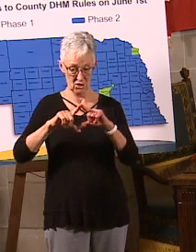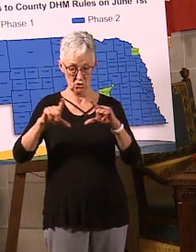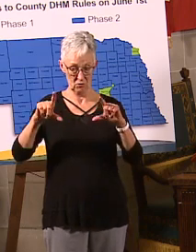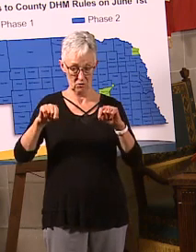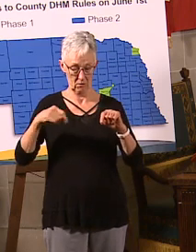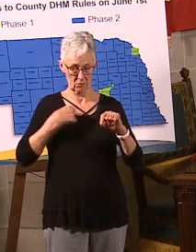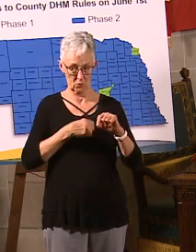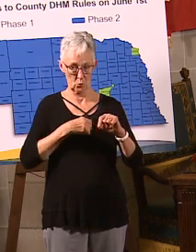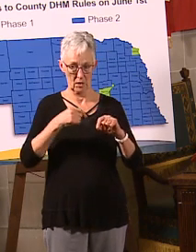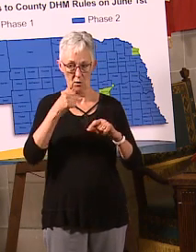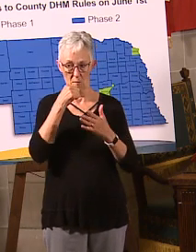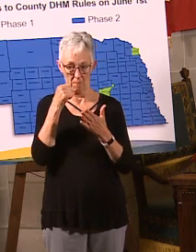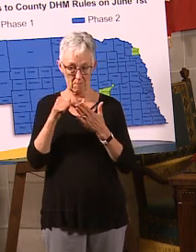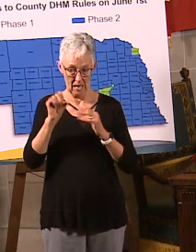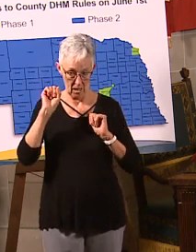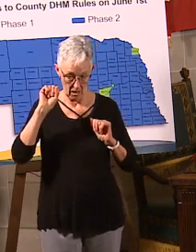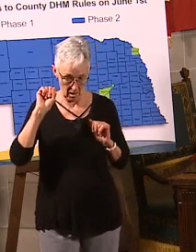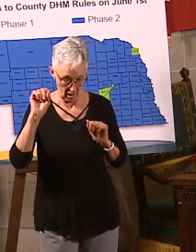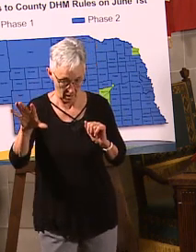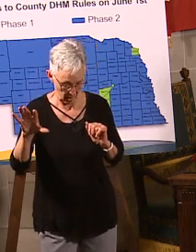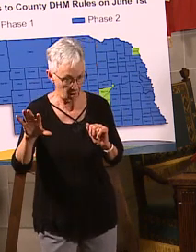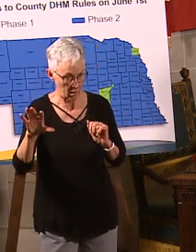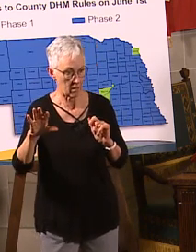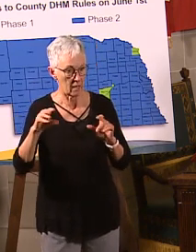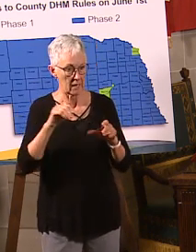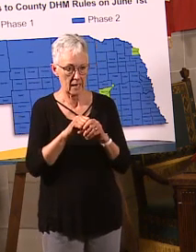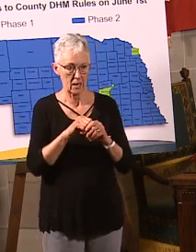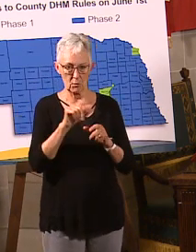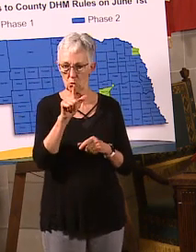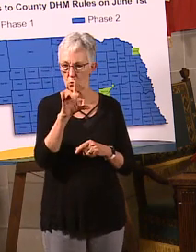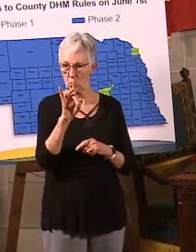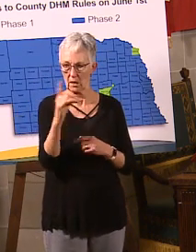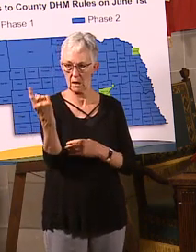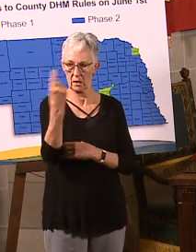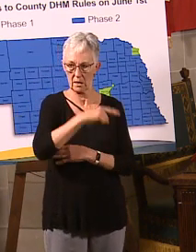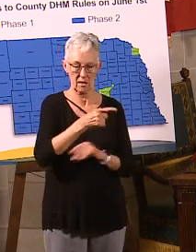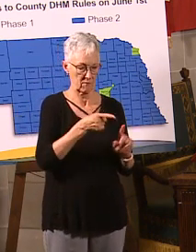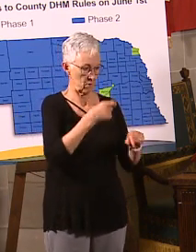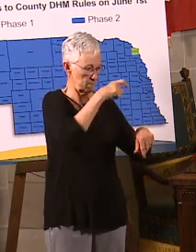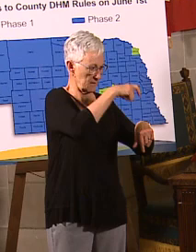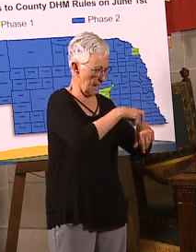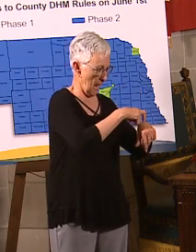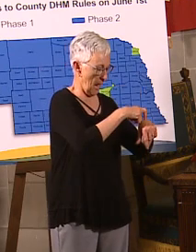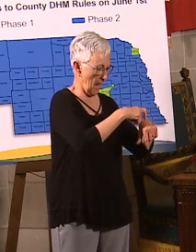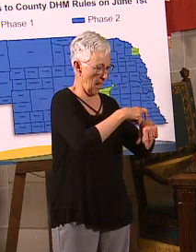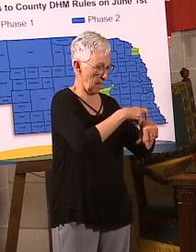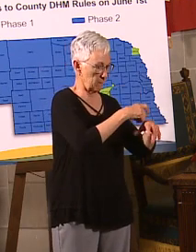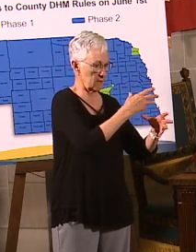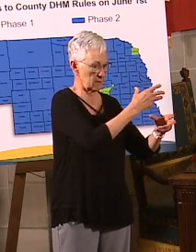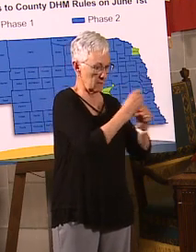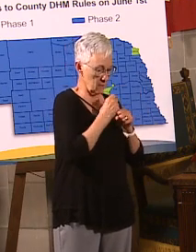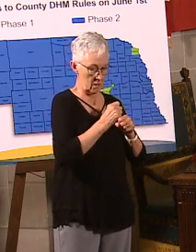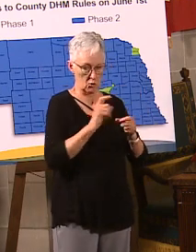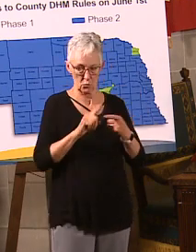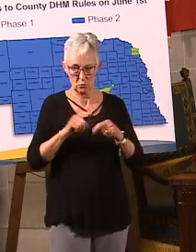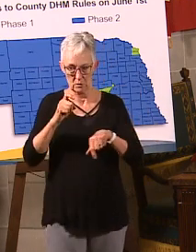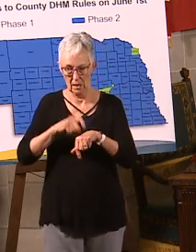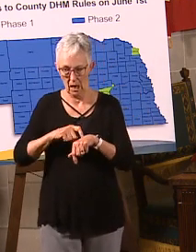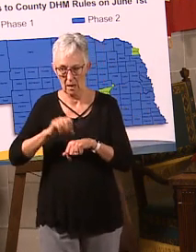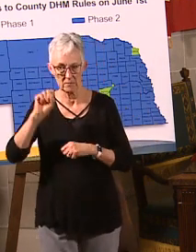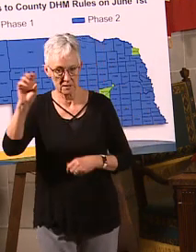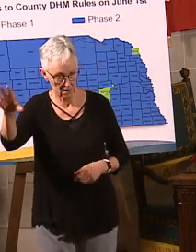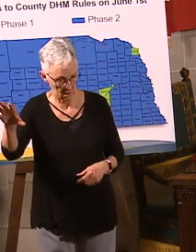have 15% that are not within that 28 days, and you've got over 100,000 claims, you still have a lot of people who haven't hit that 28-day